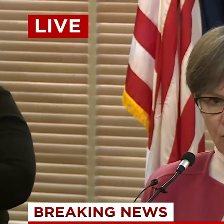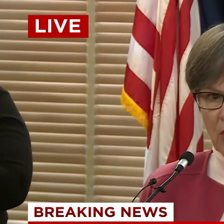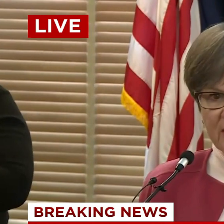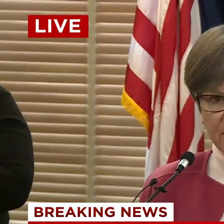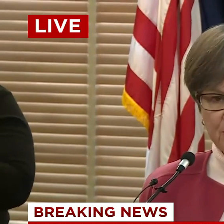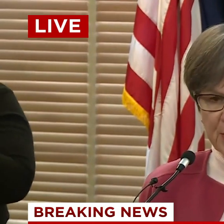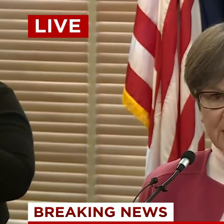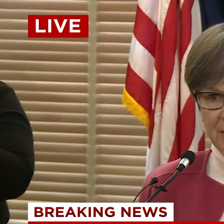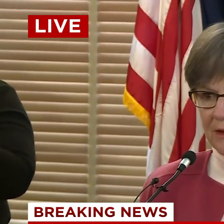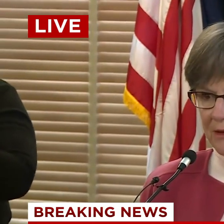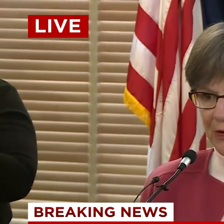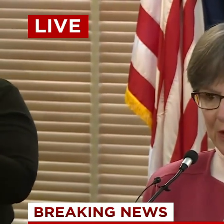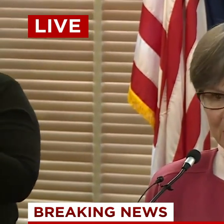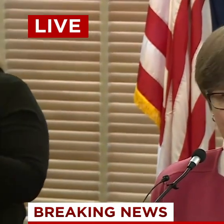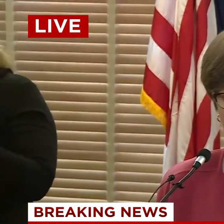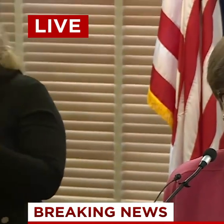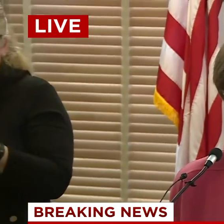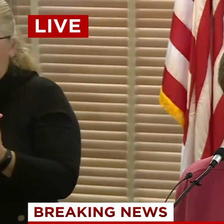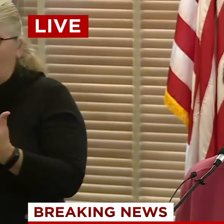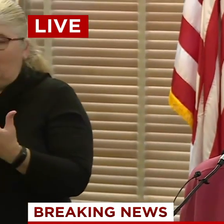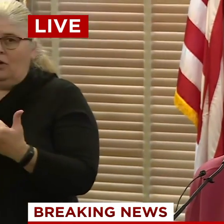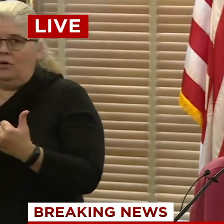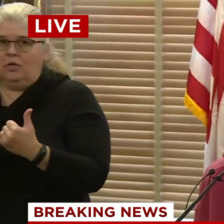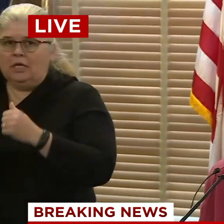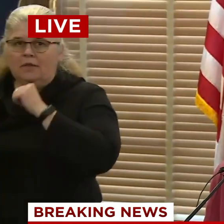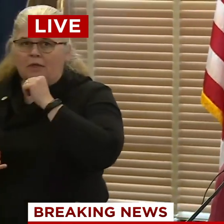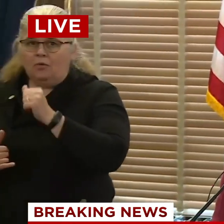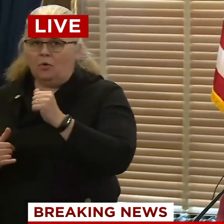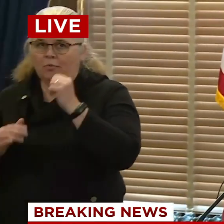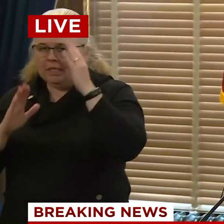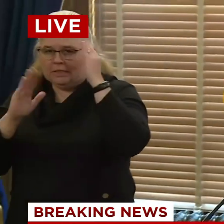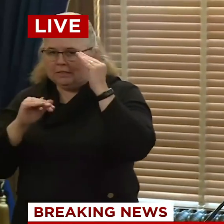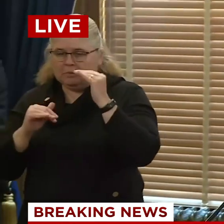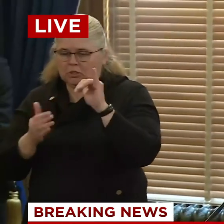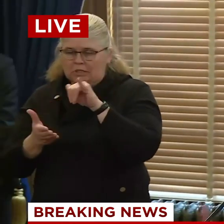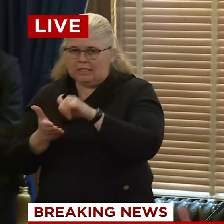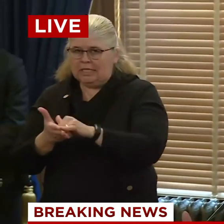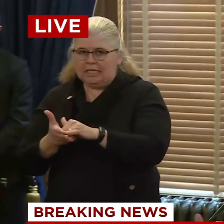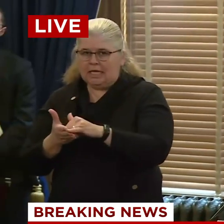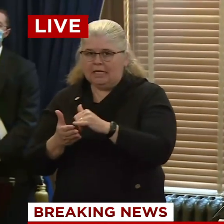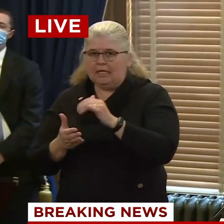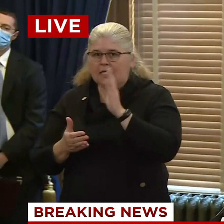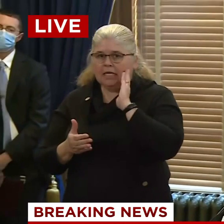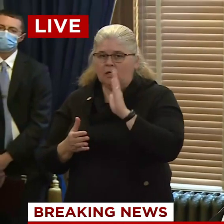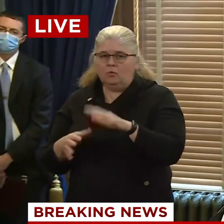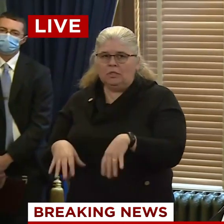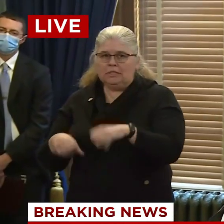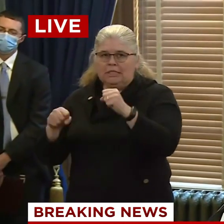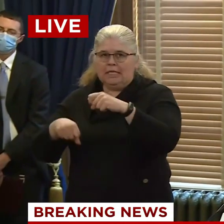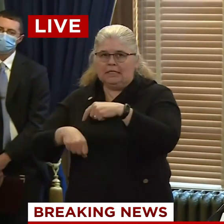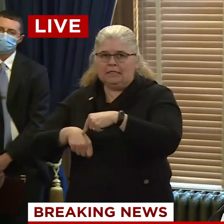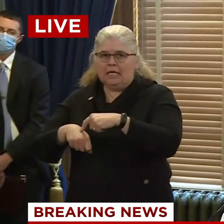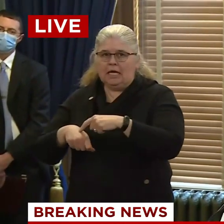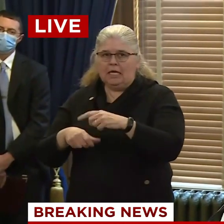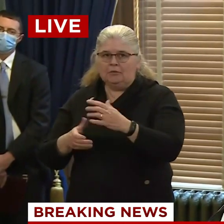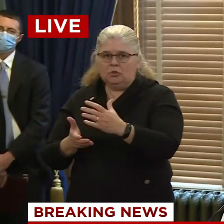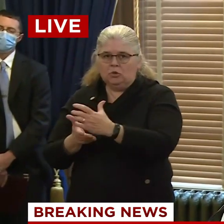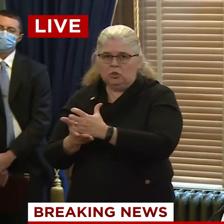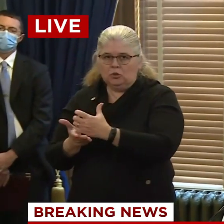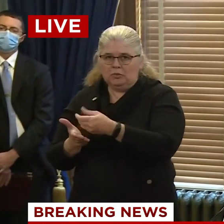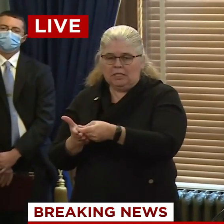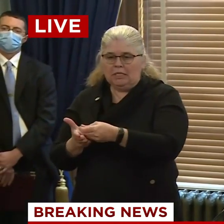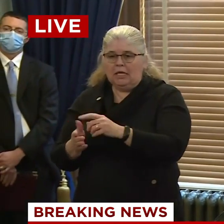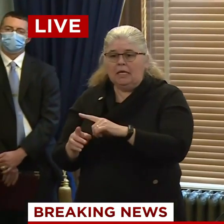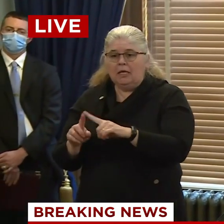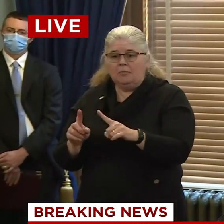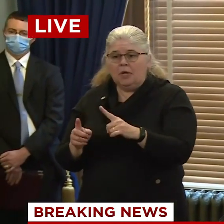mean, right this minute, they're not going to be experiencing that. You know, that will, takes time to accumulate that. But what they can do